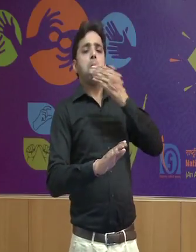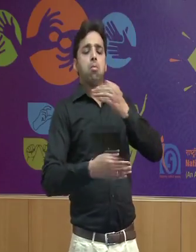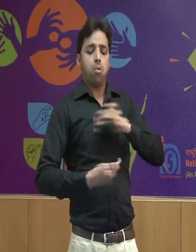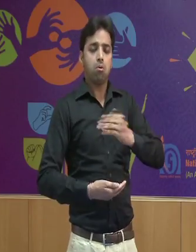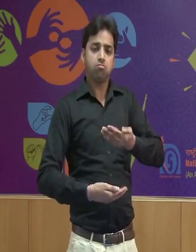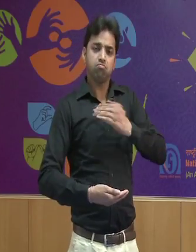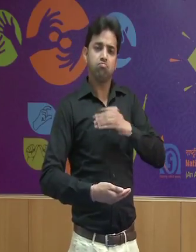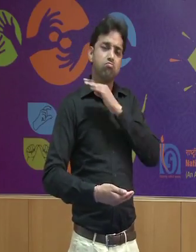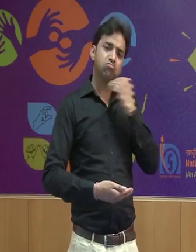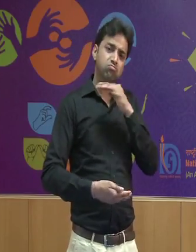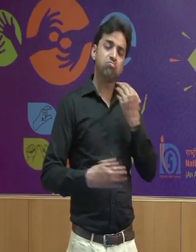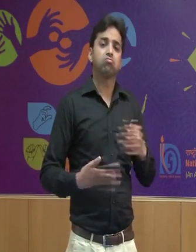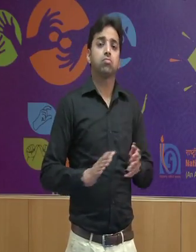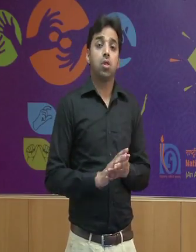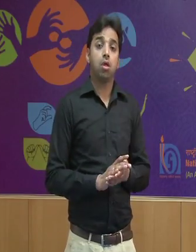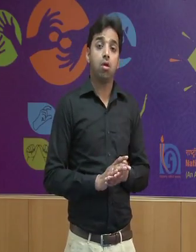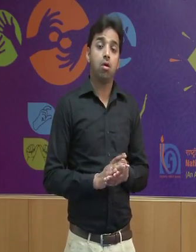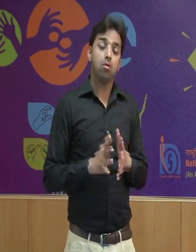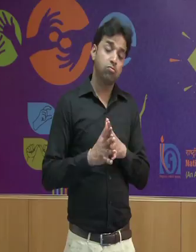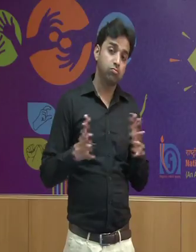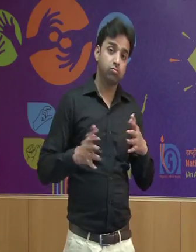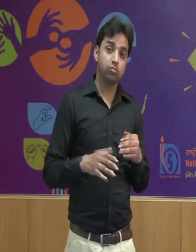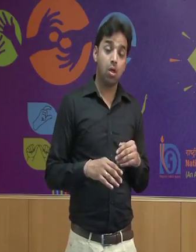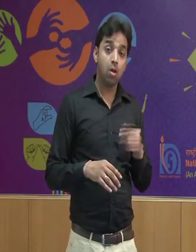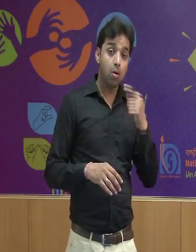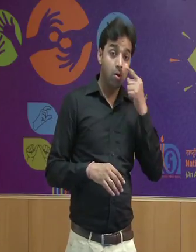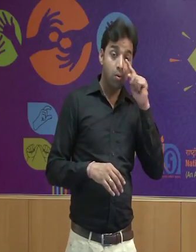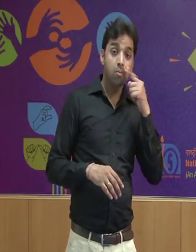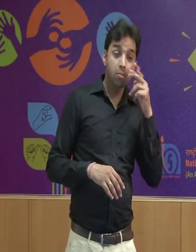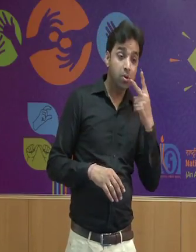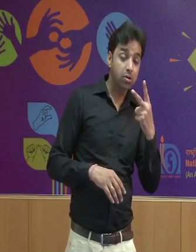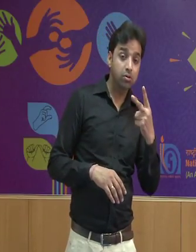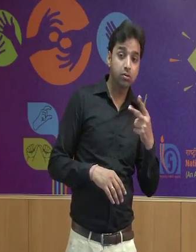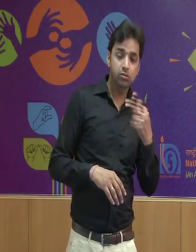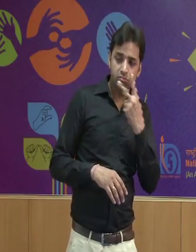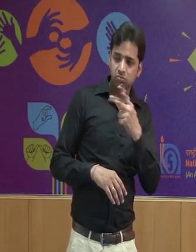while many others are left by their parents or neglected.